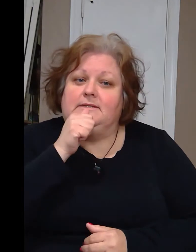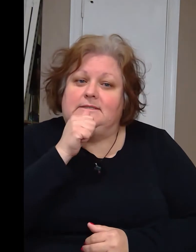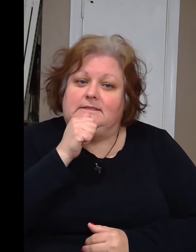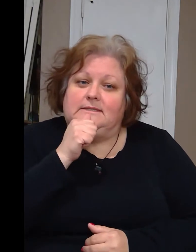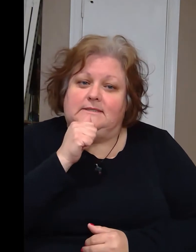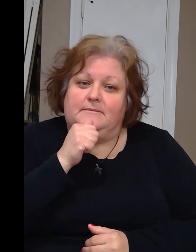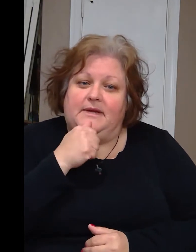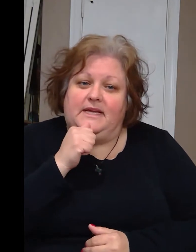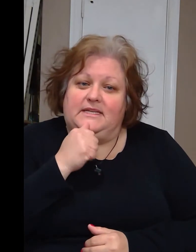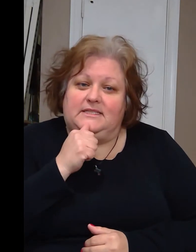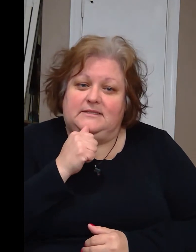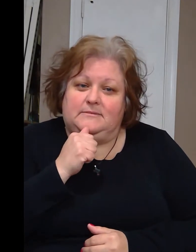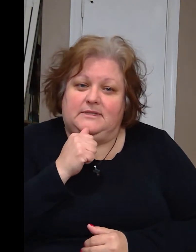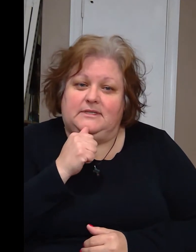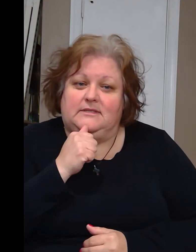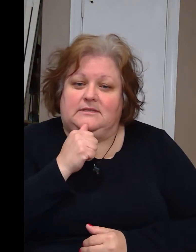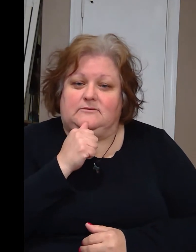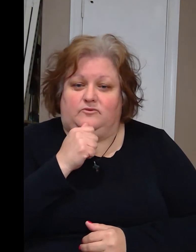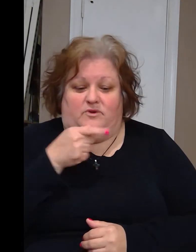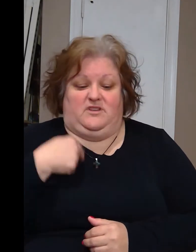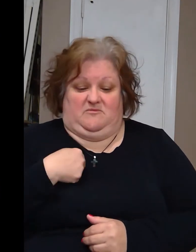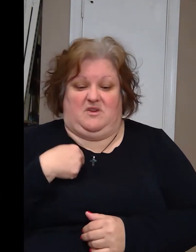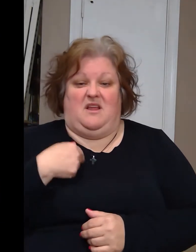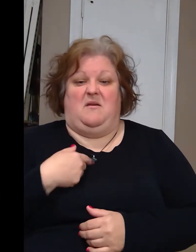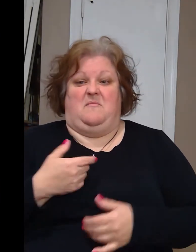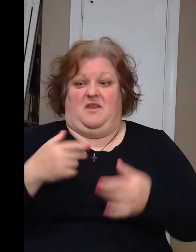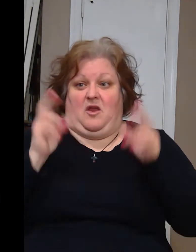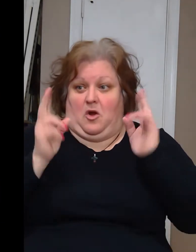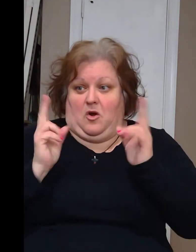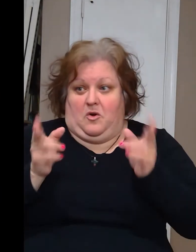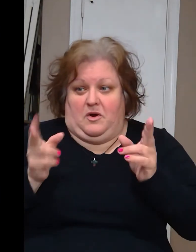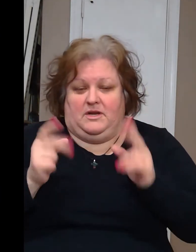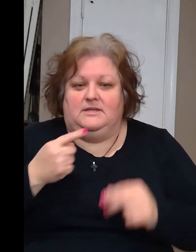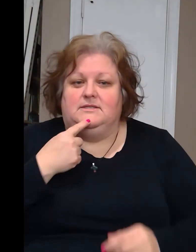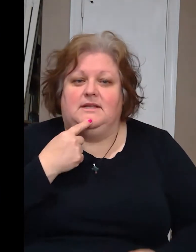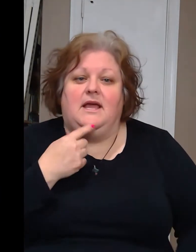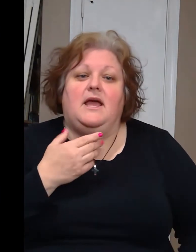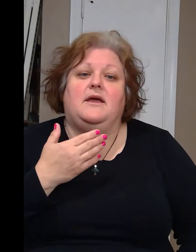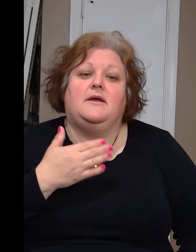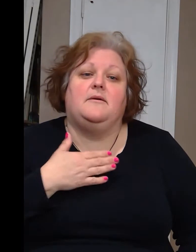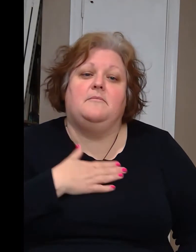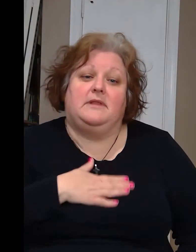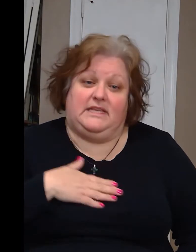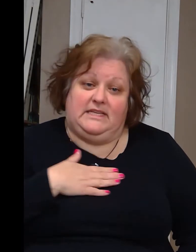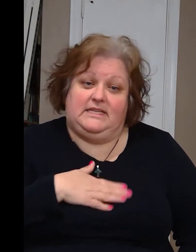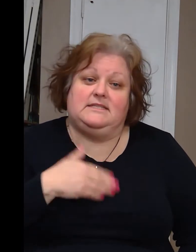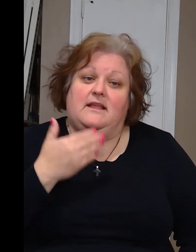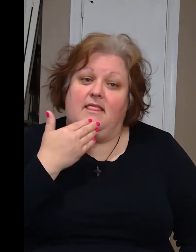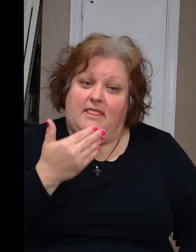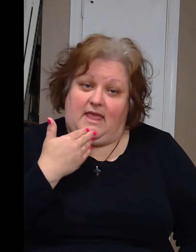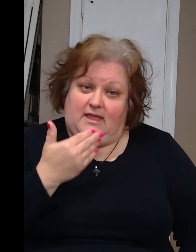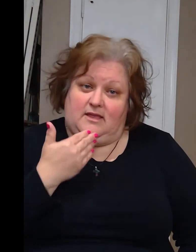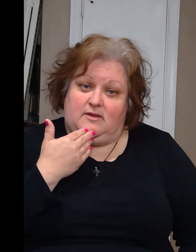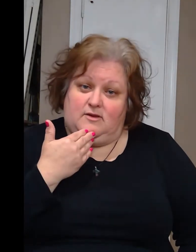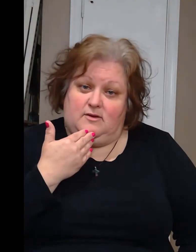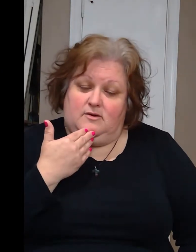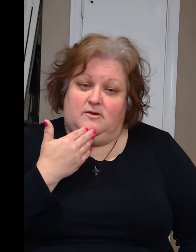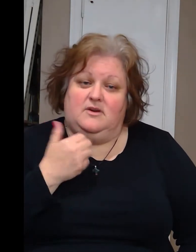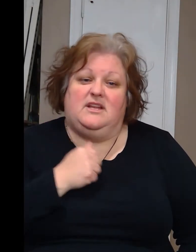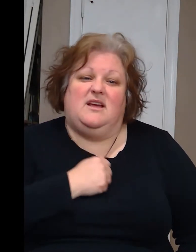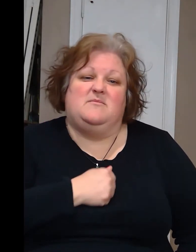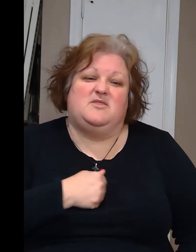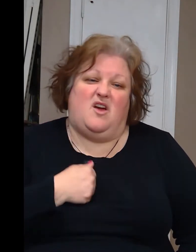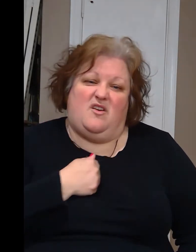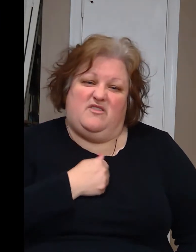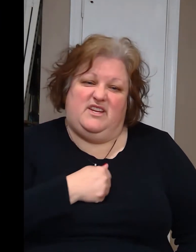being patient even when you are in a hurry, saying please, thank you, you're welcome, and I'm